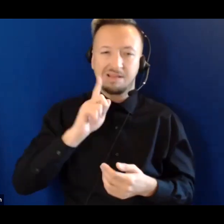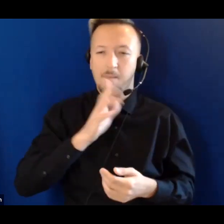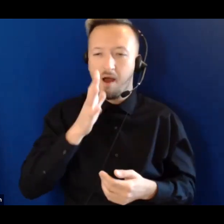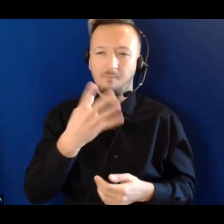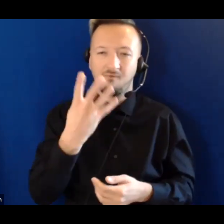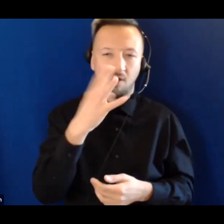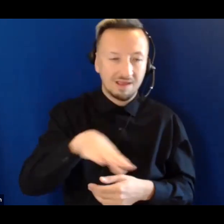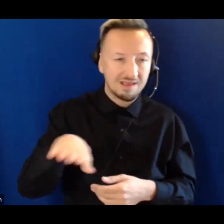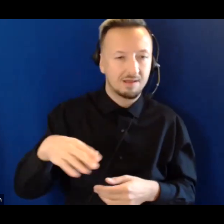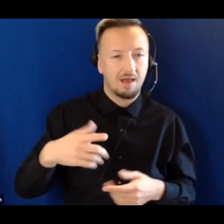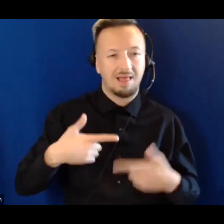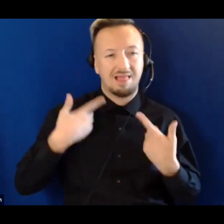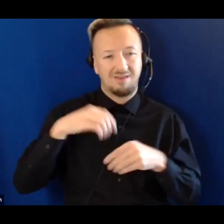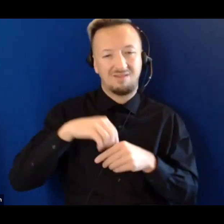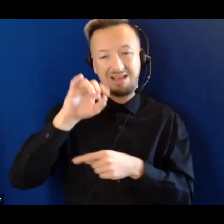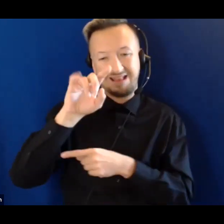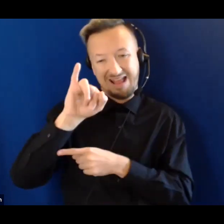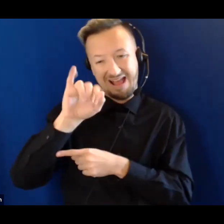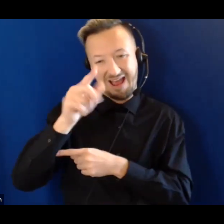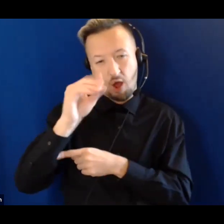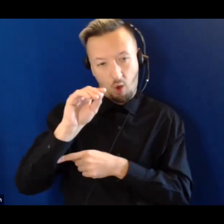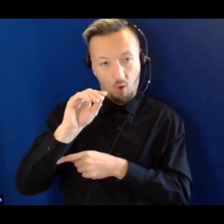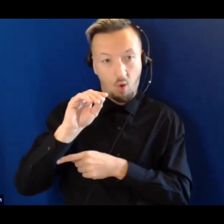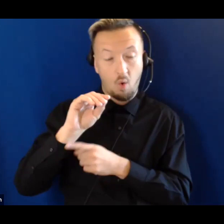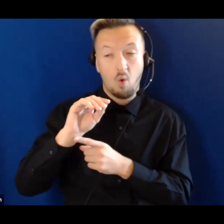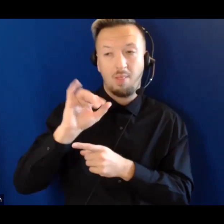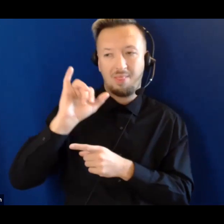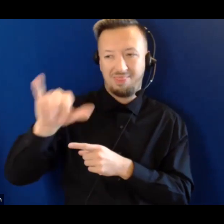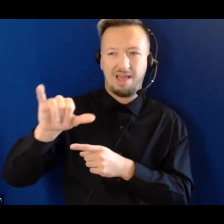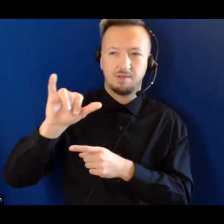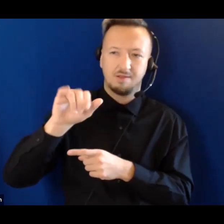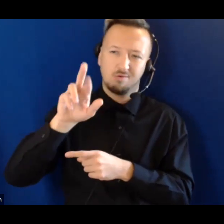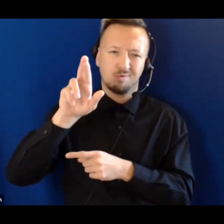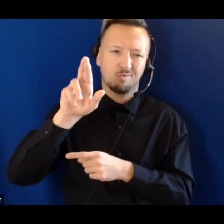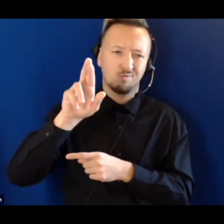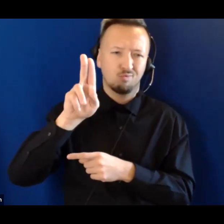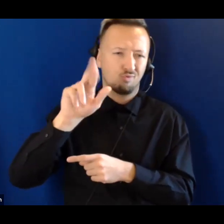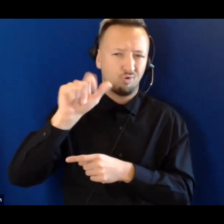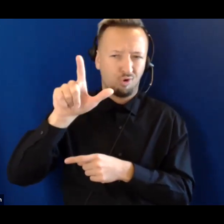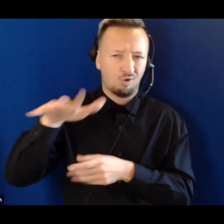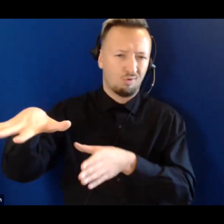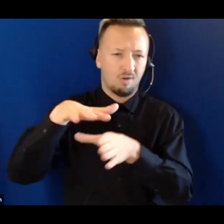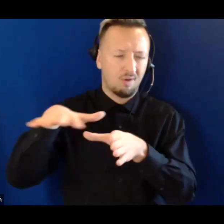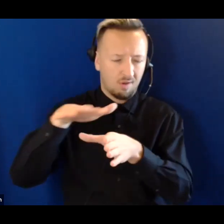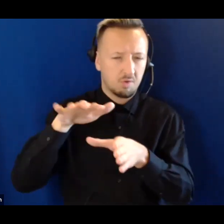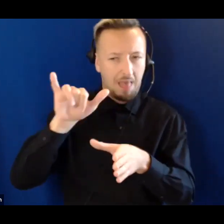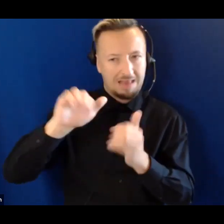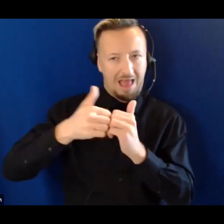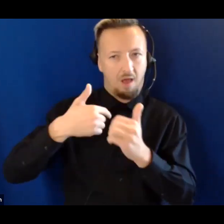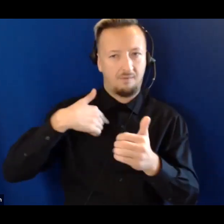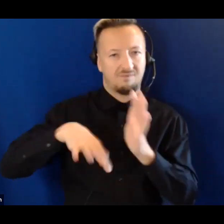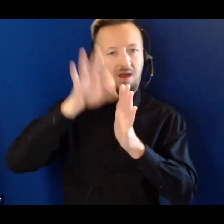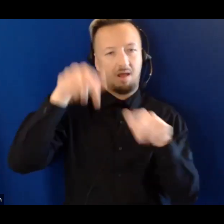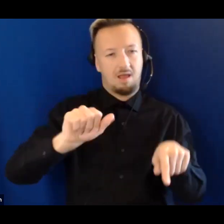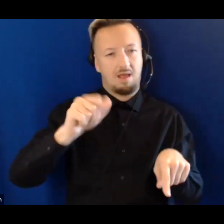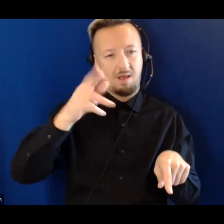kids in Idaho. It's a rural place. So that's kind of how I got introduced to April as well. Just because of with being